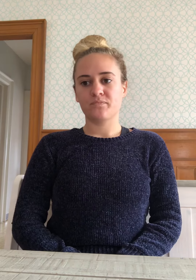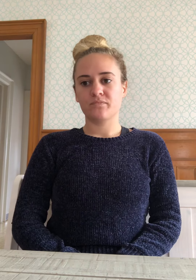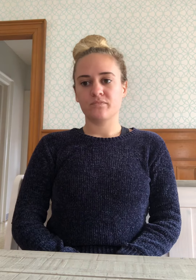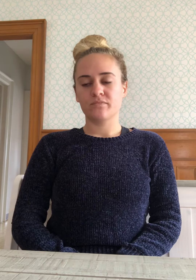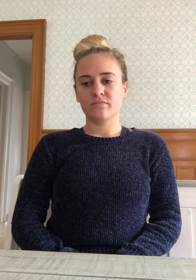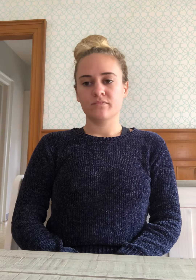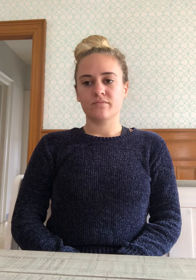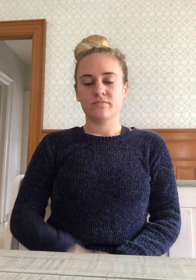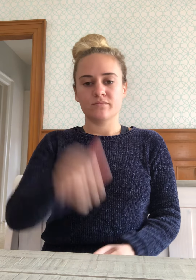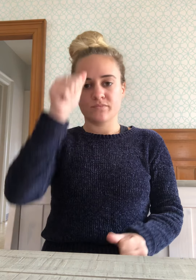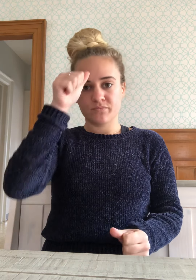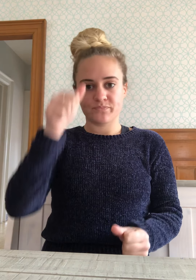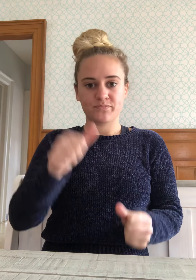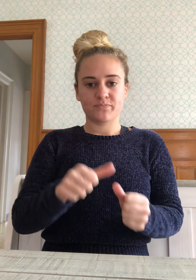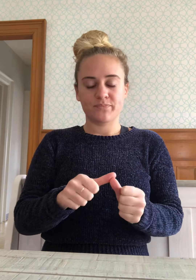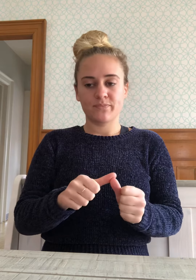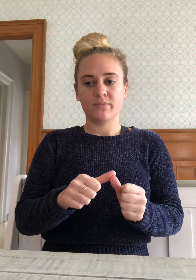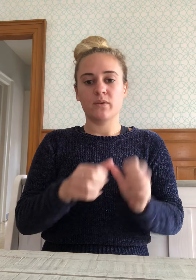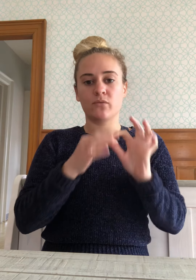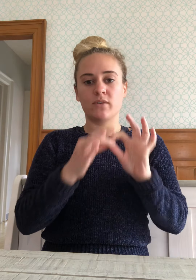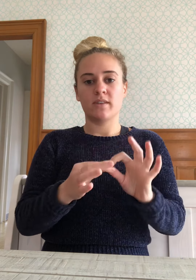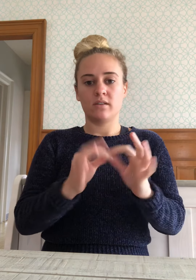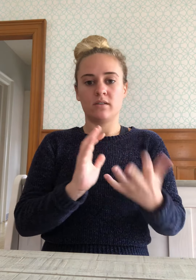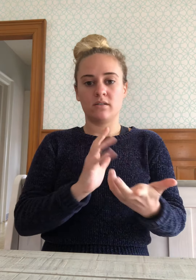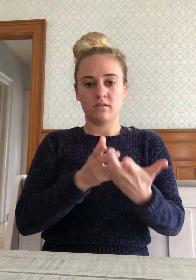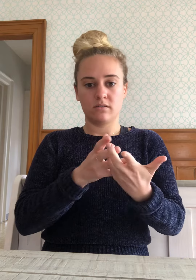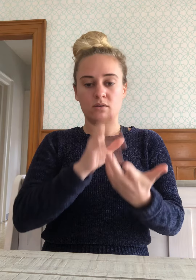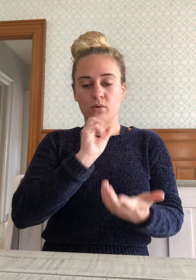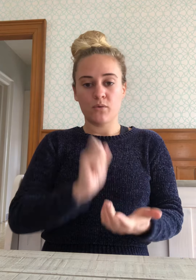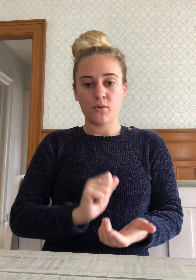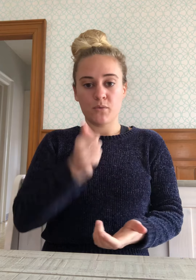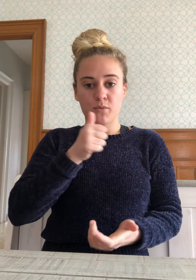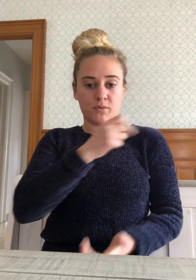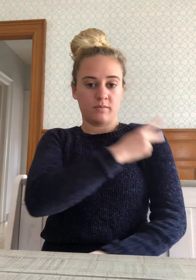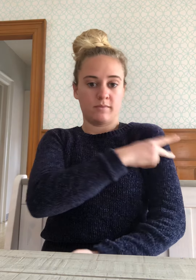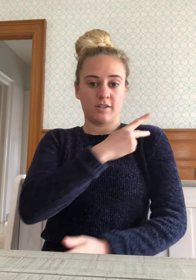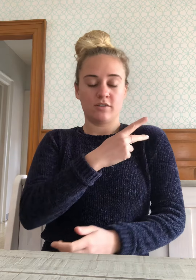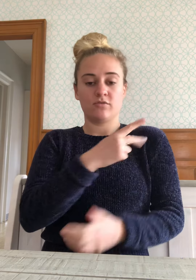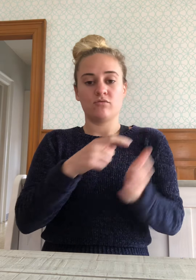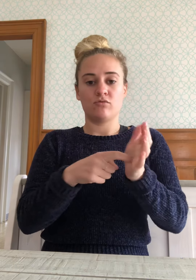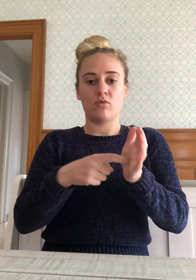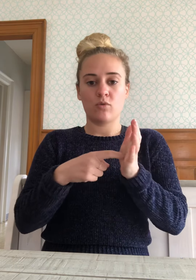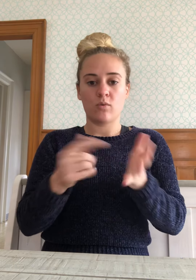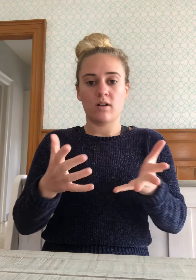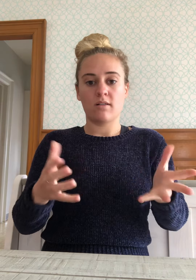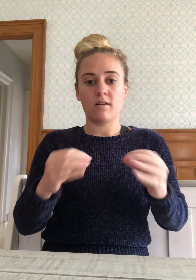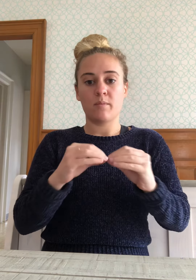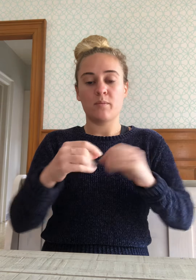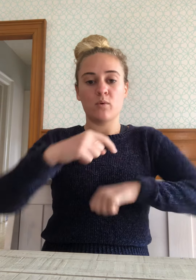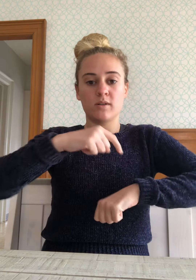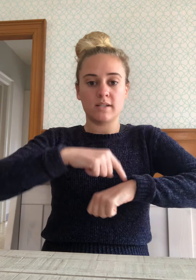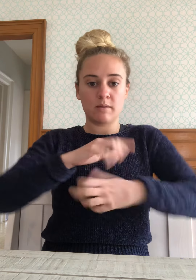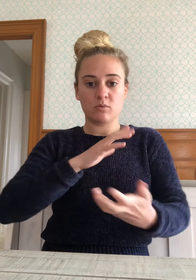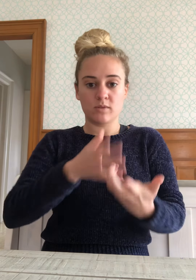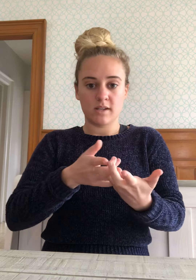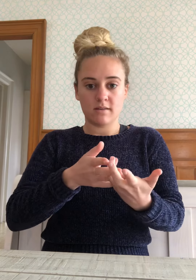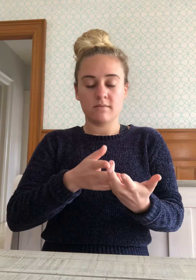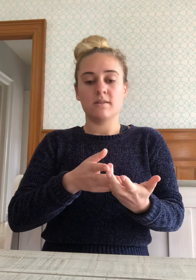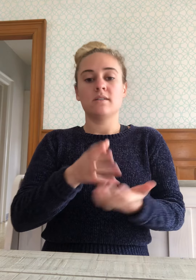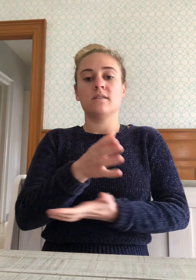Remember, with respect to adaptation, that the older patients take a lot more time to adapt. And in some cases, we see older